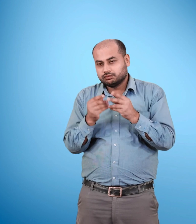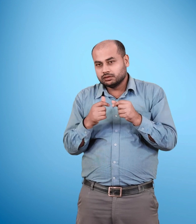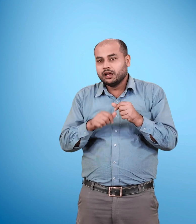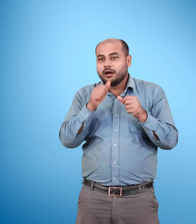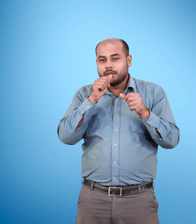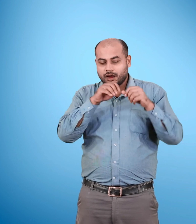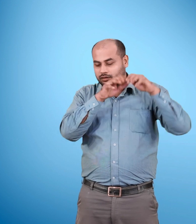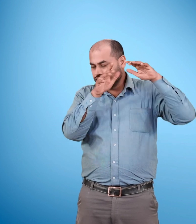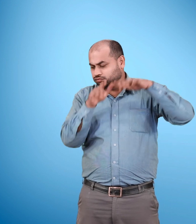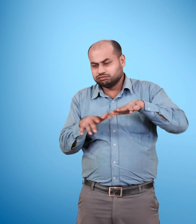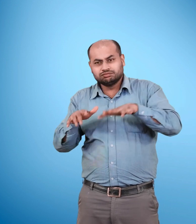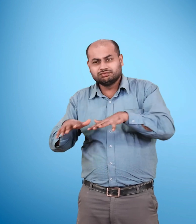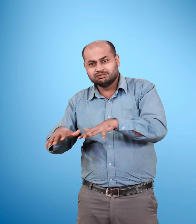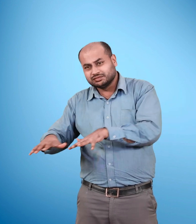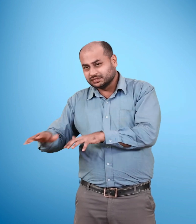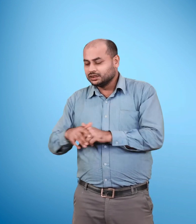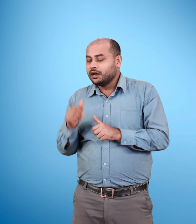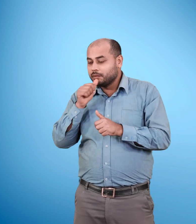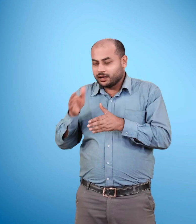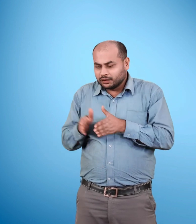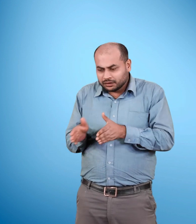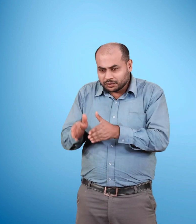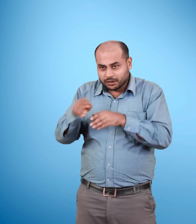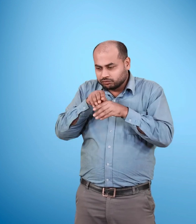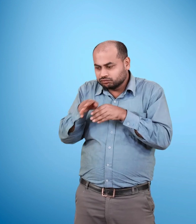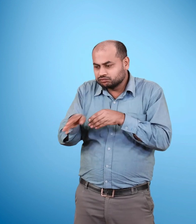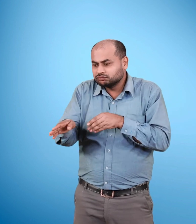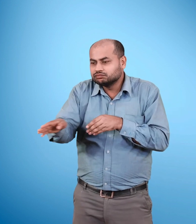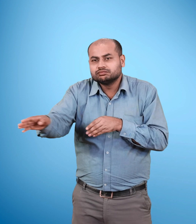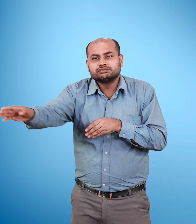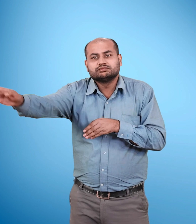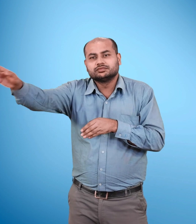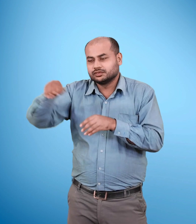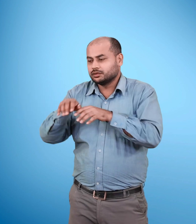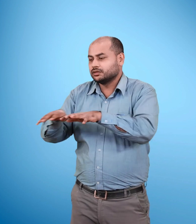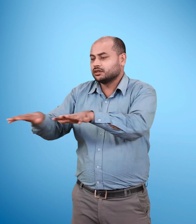This water flows down the mountains in the form of streams and rivers.